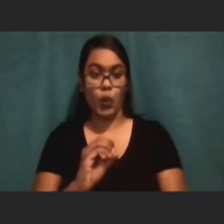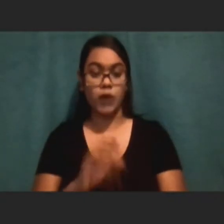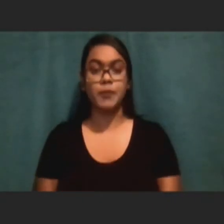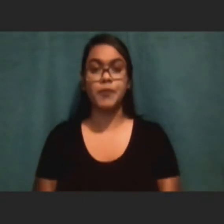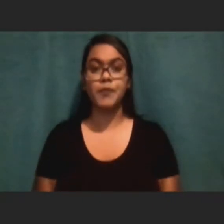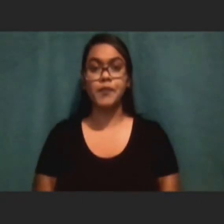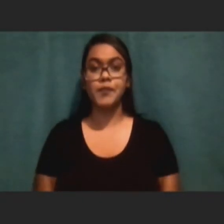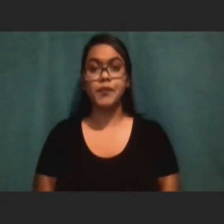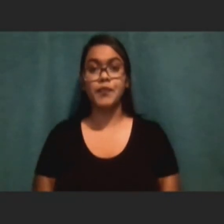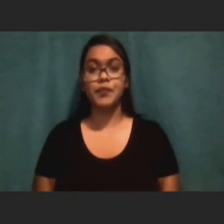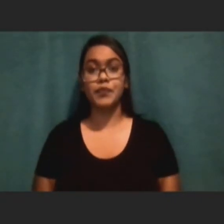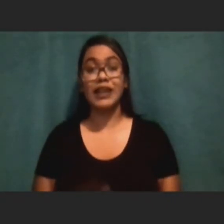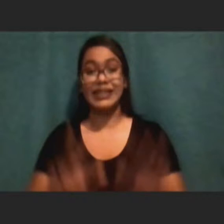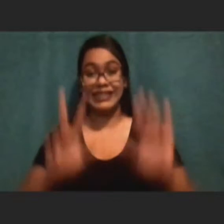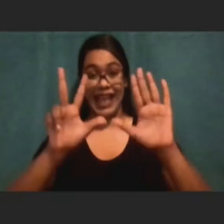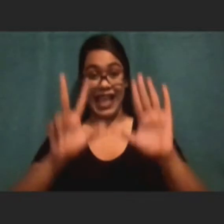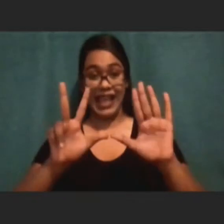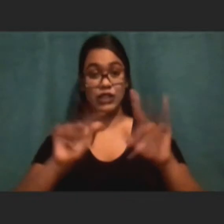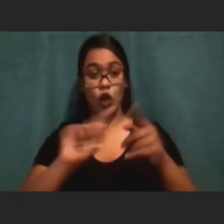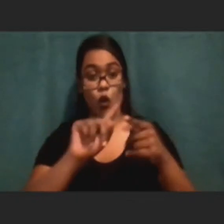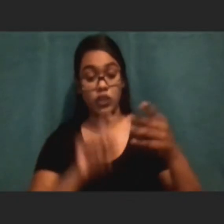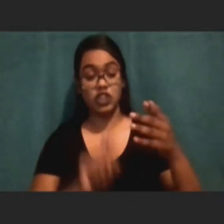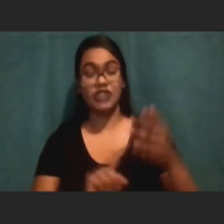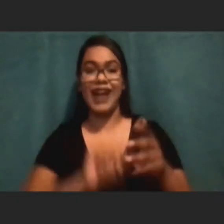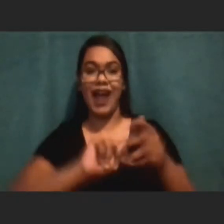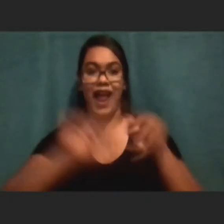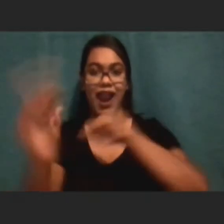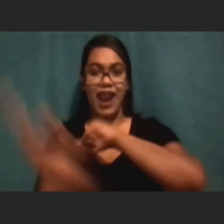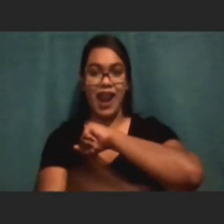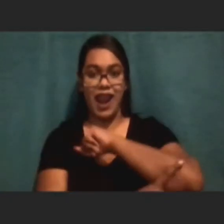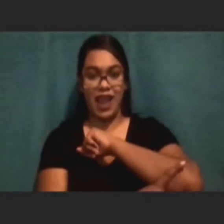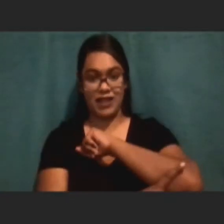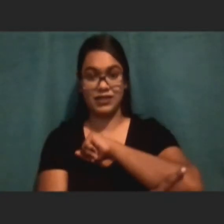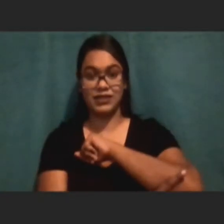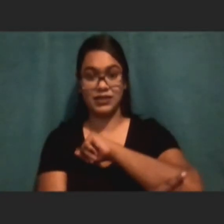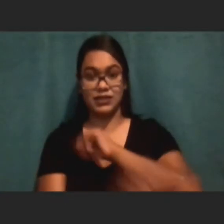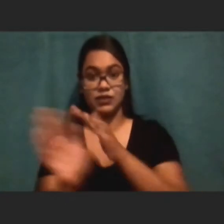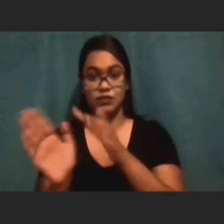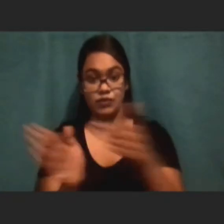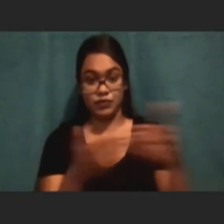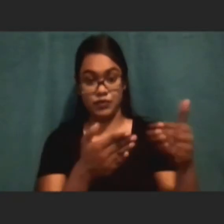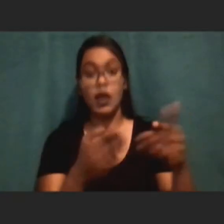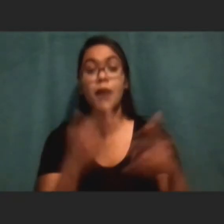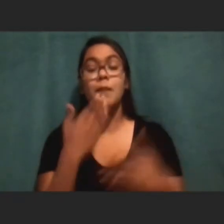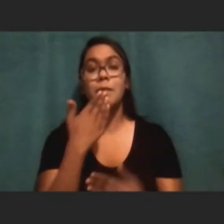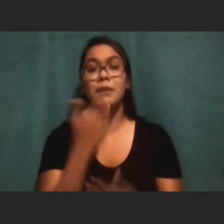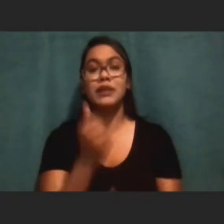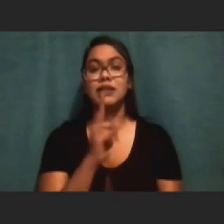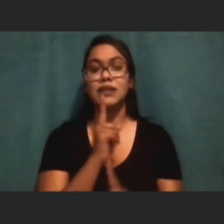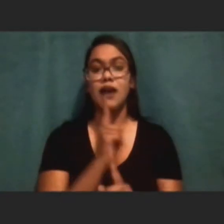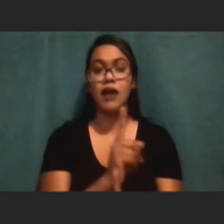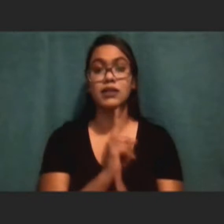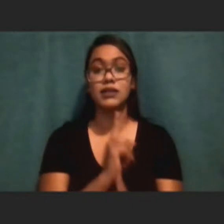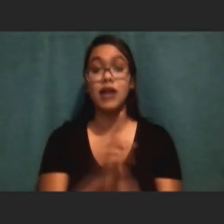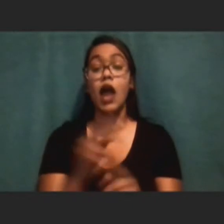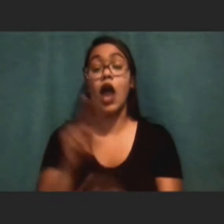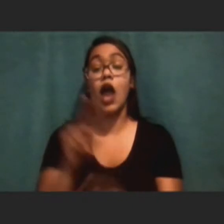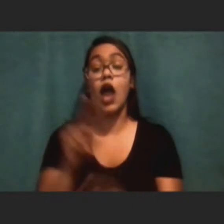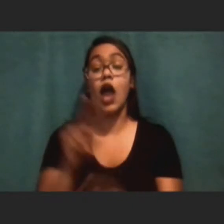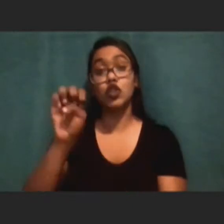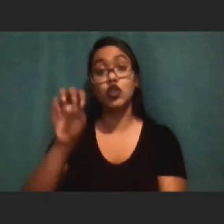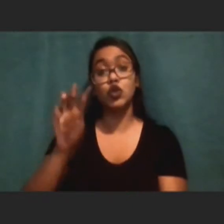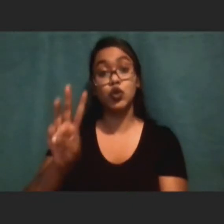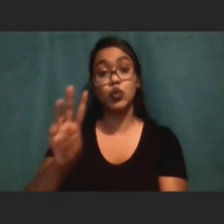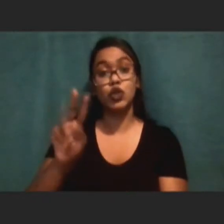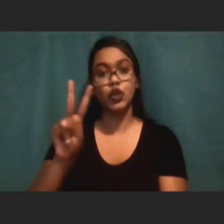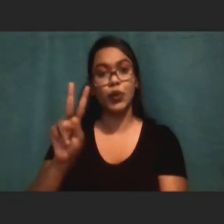going to take this as the last batch of questions. I mean, the second batch. Christian Duplessis from News 24 is asking,